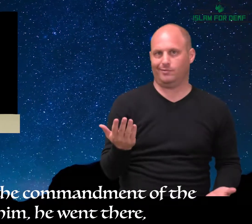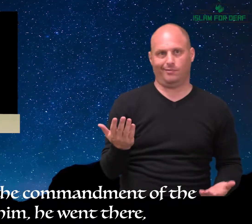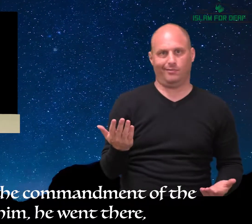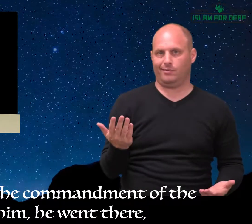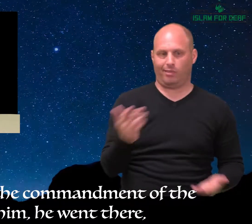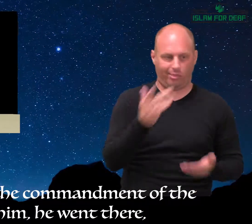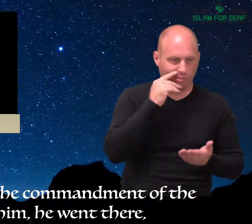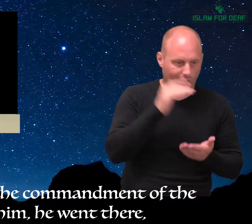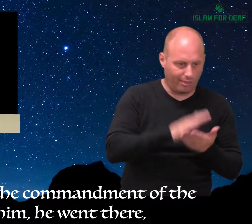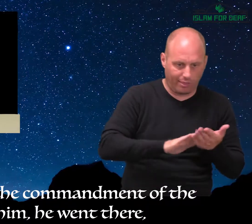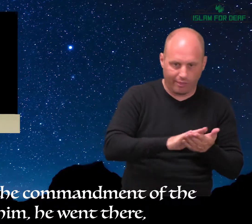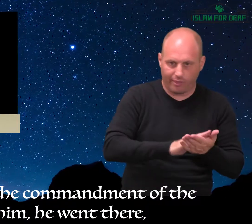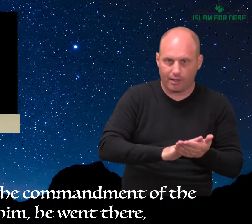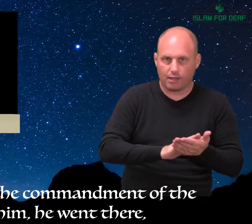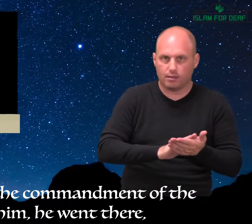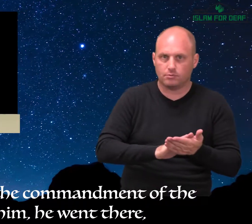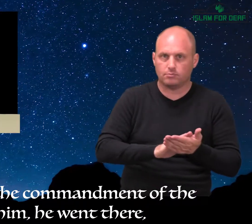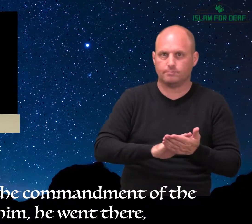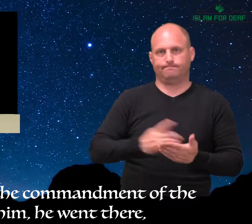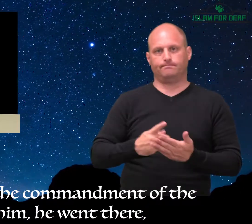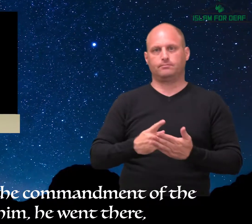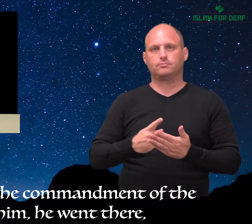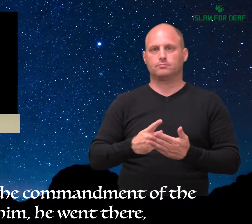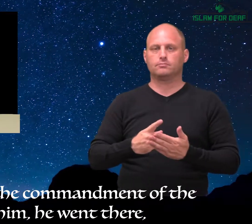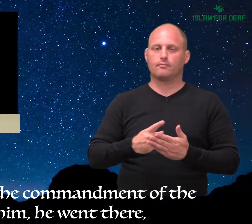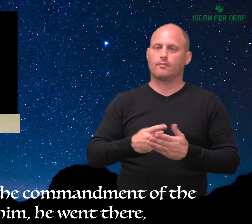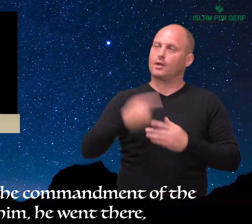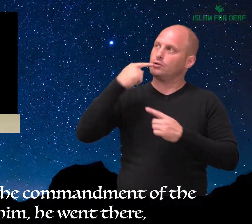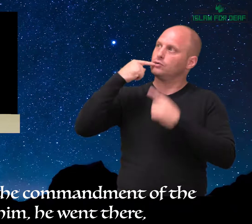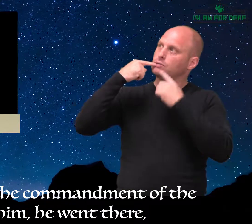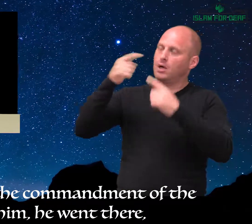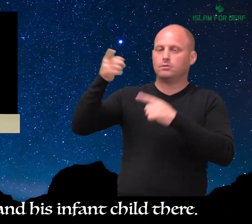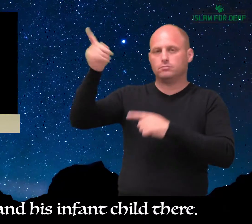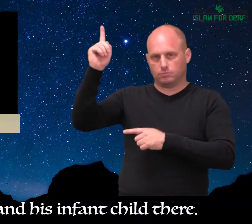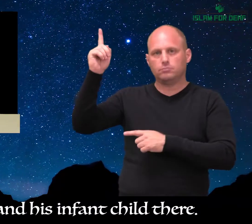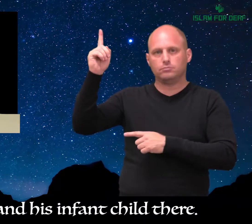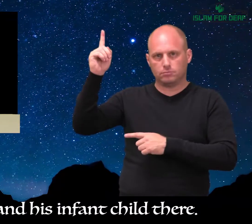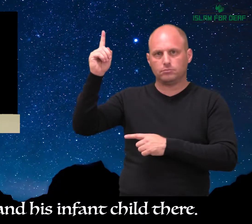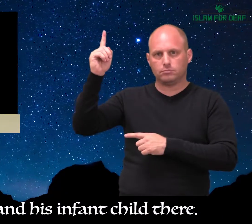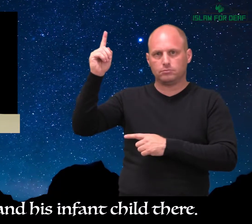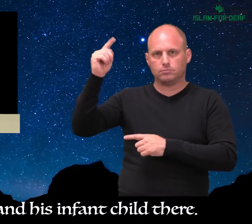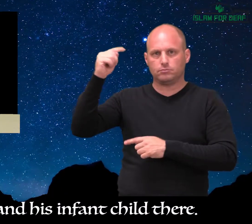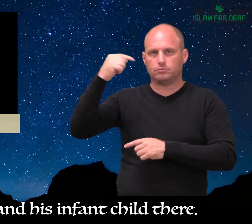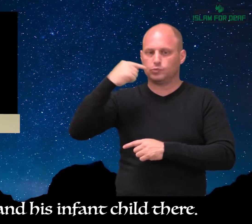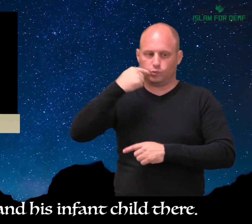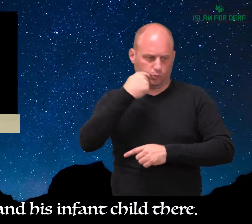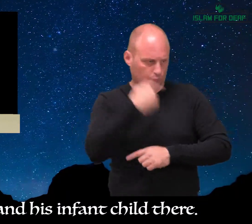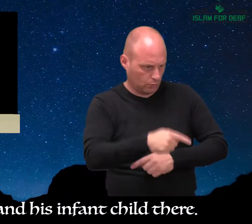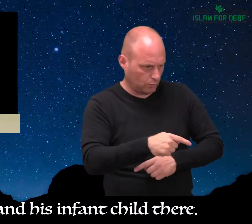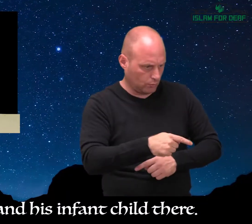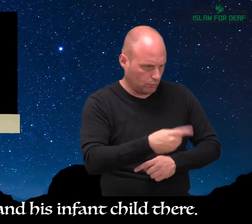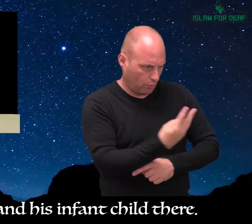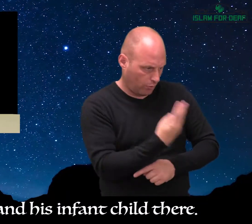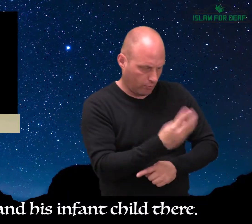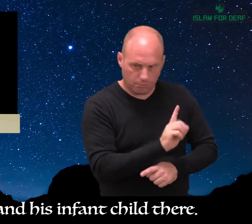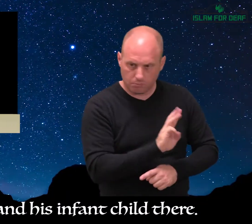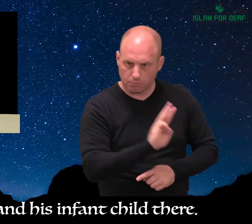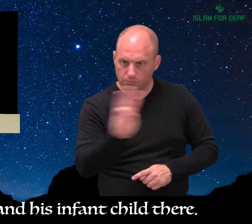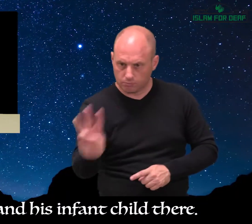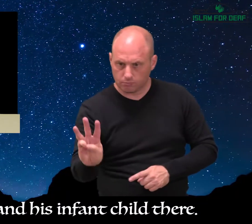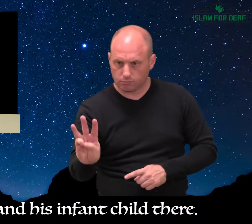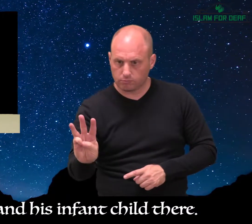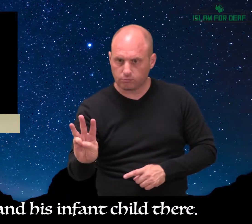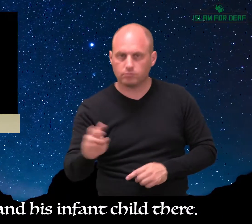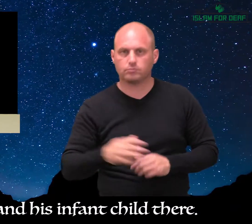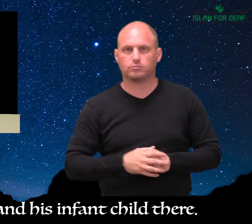commandment of the God to him. He went there and he left his wife and his